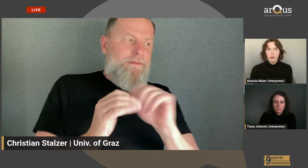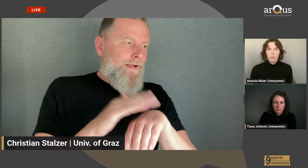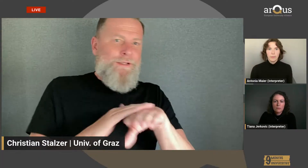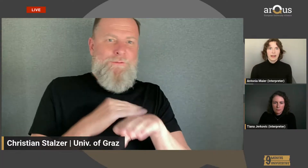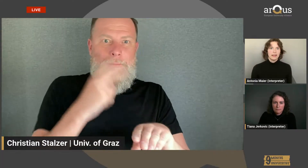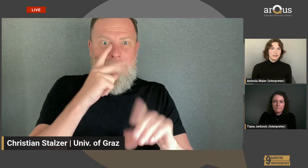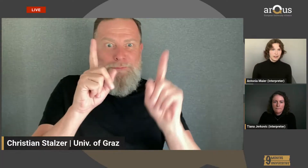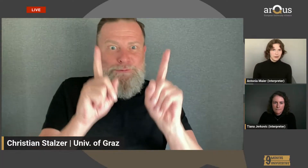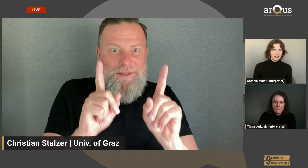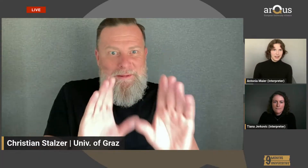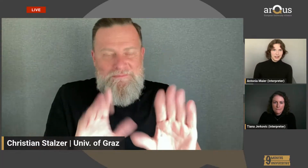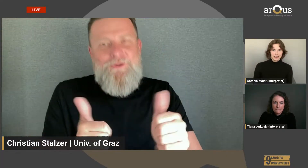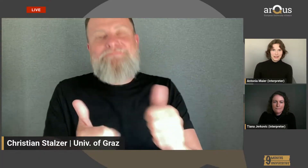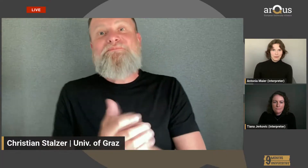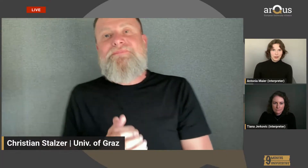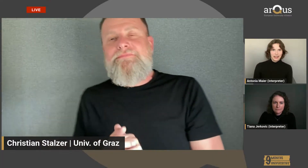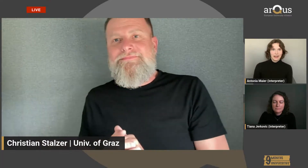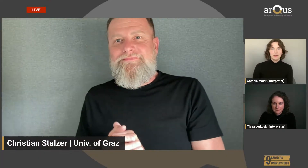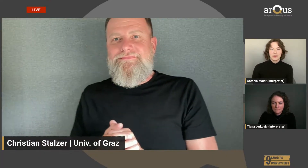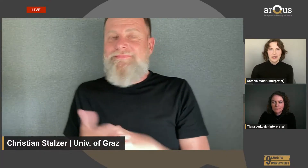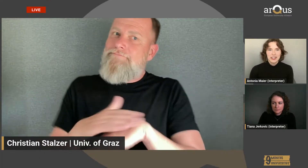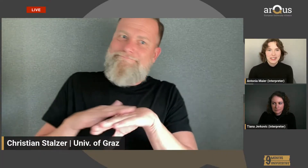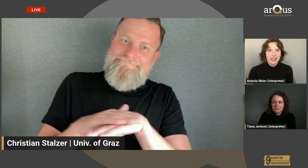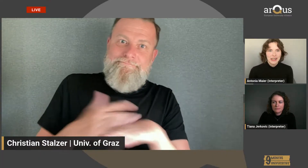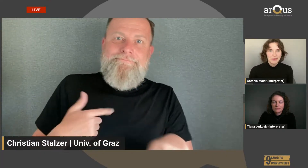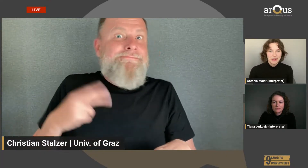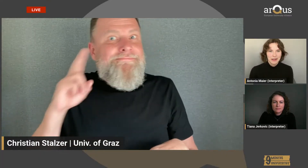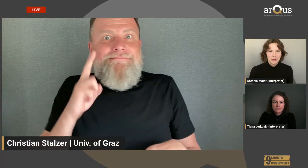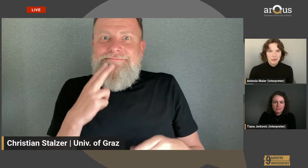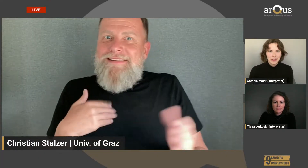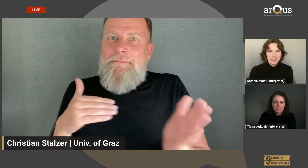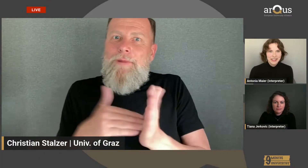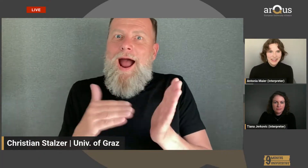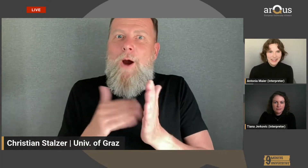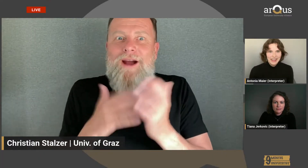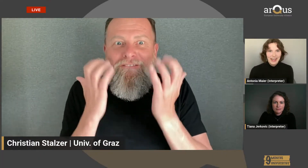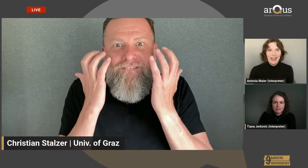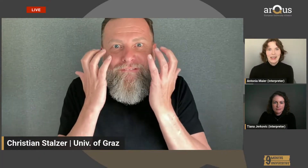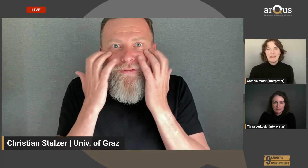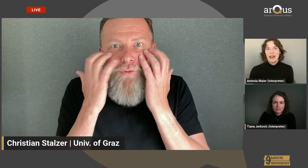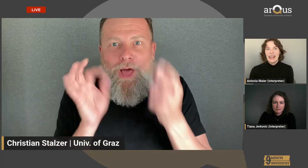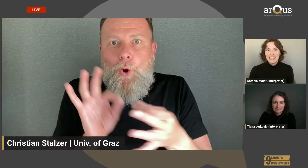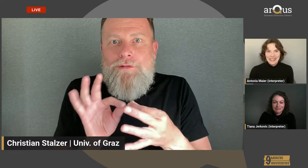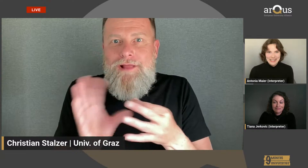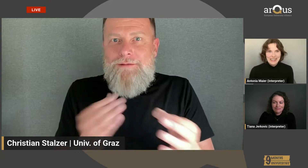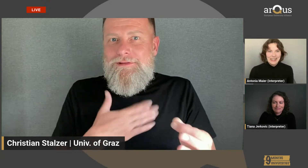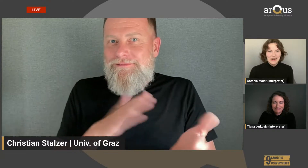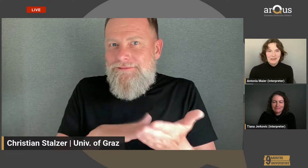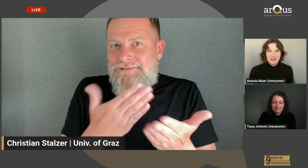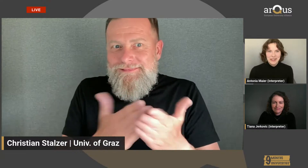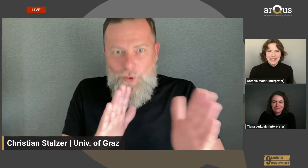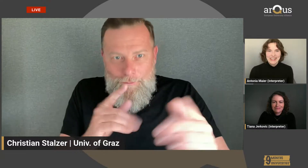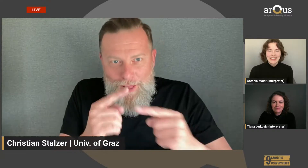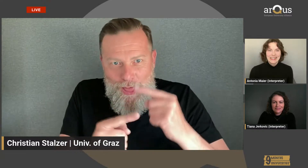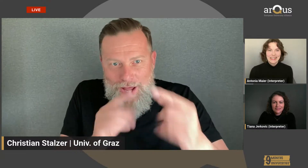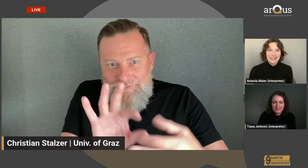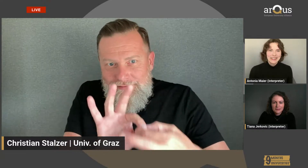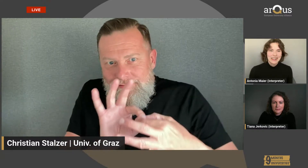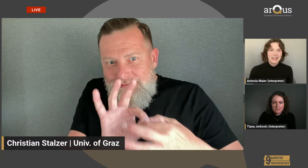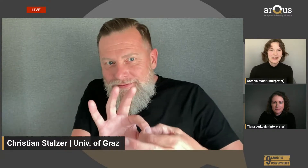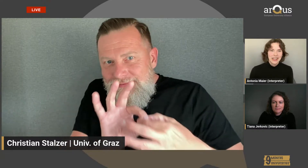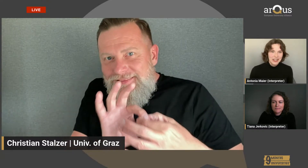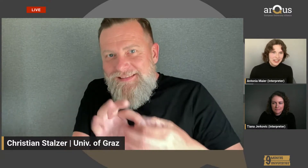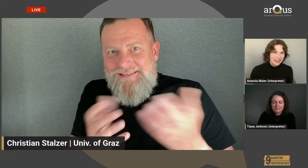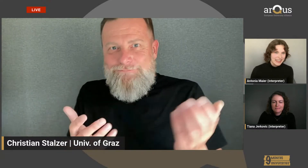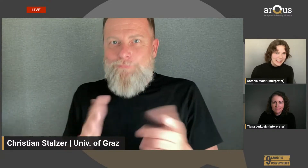I hope my internet connection is working. Sorry, just checking with the interpreters. I need, of course, the